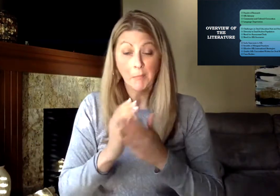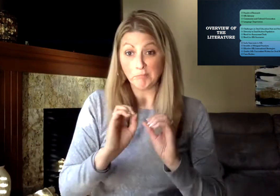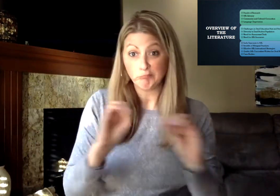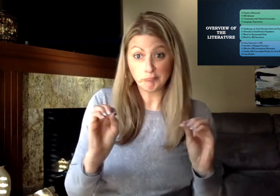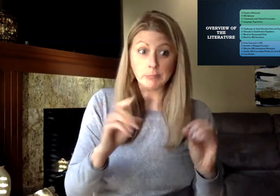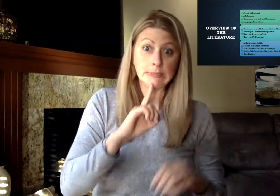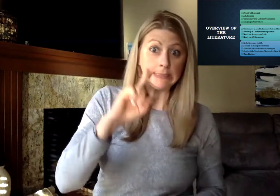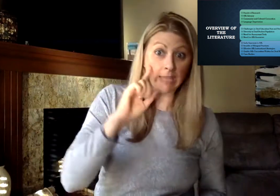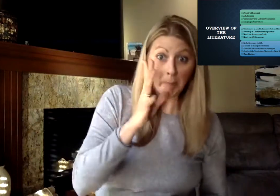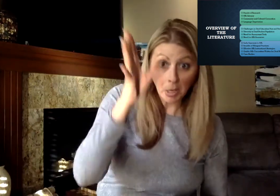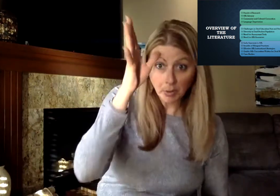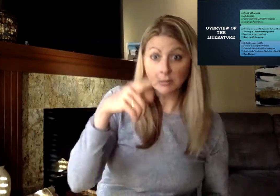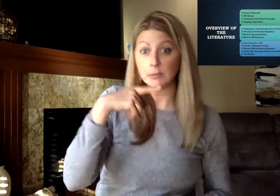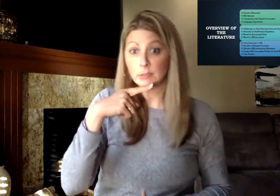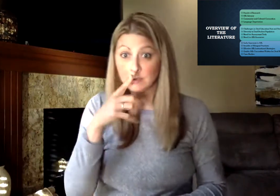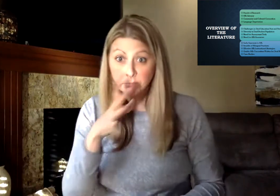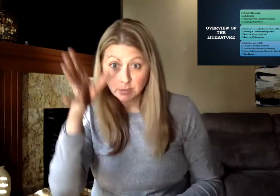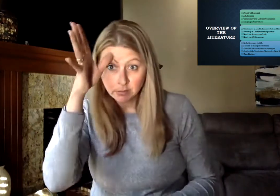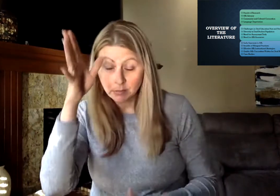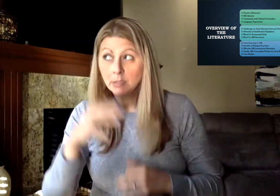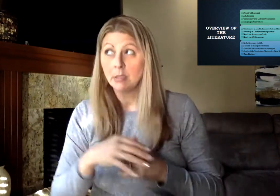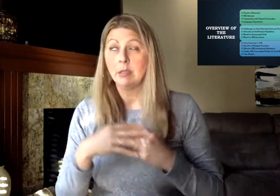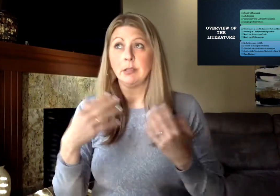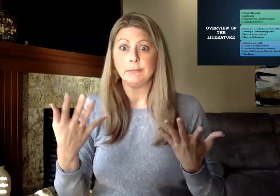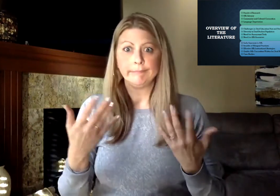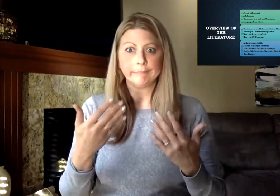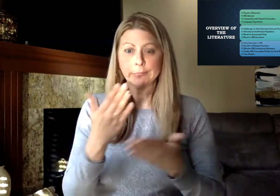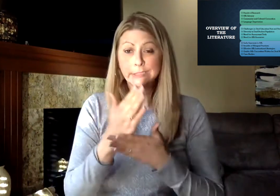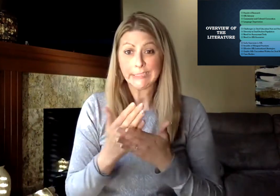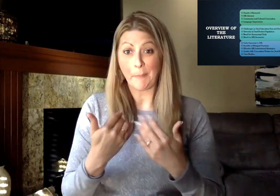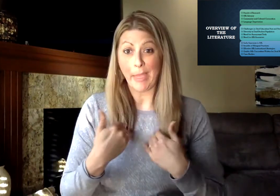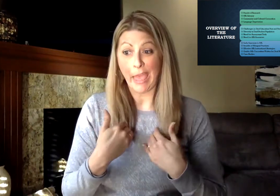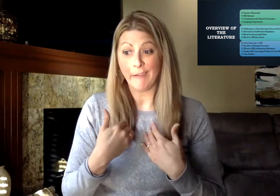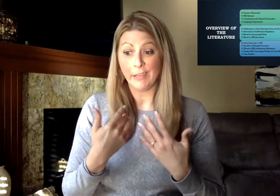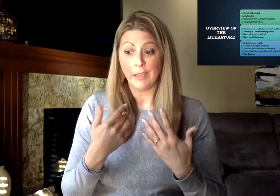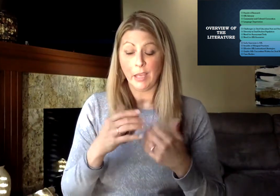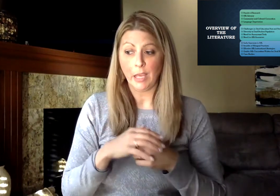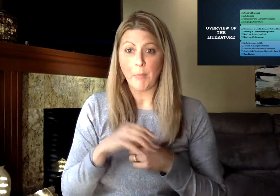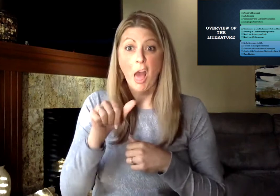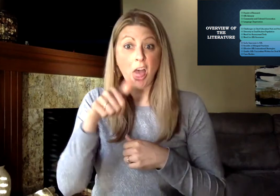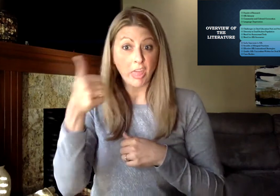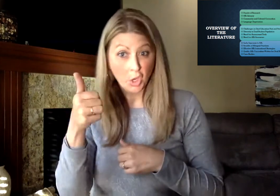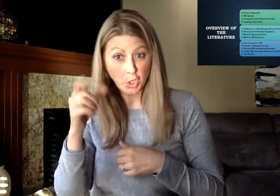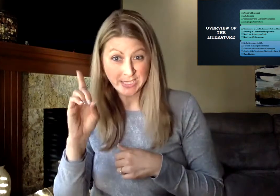implants and some don't. Some have deaf parents, some have hearing parents. Some have